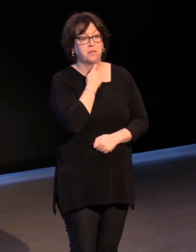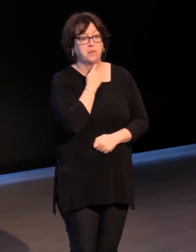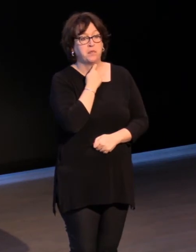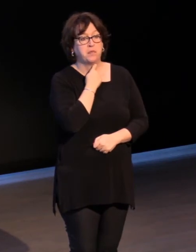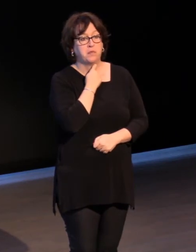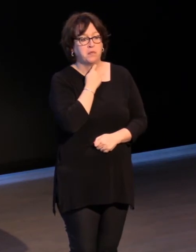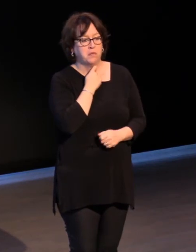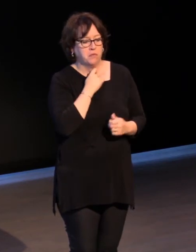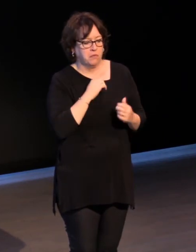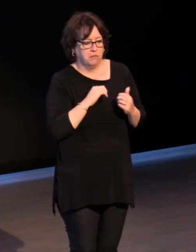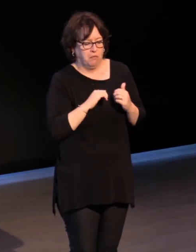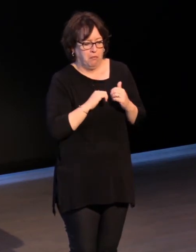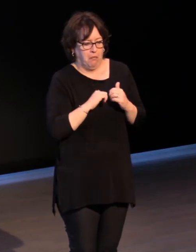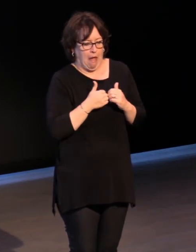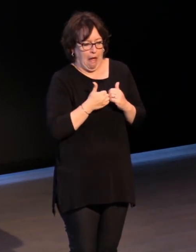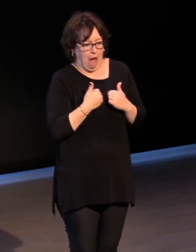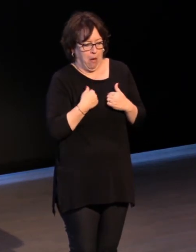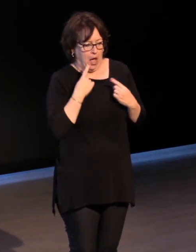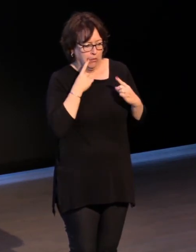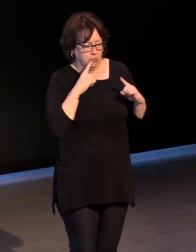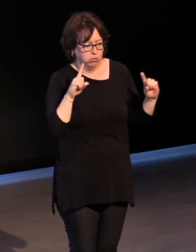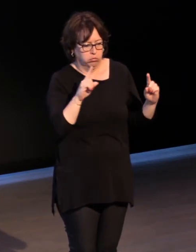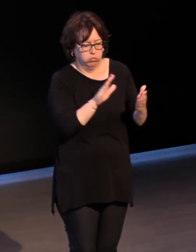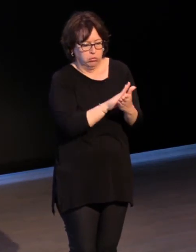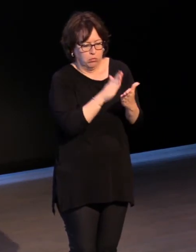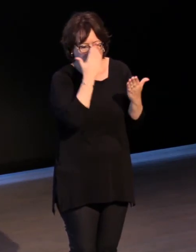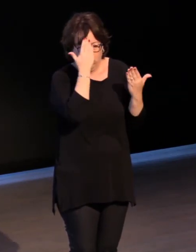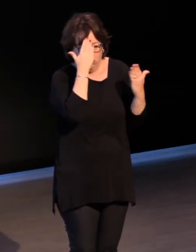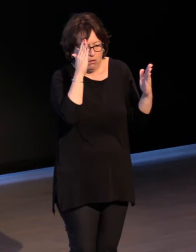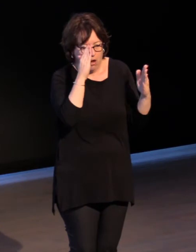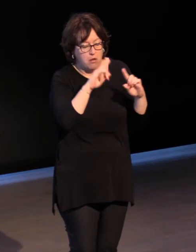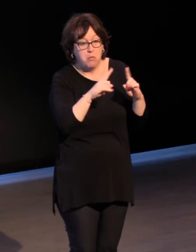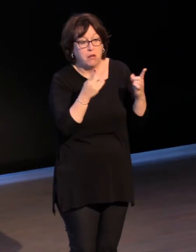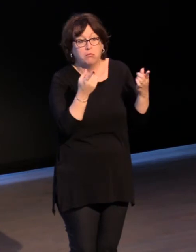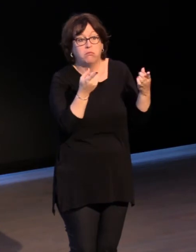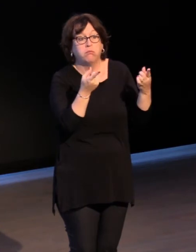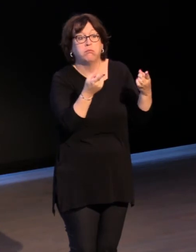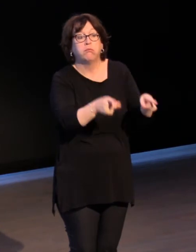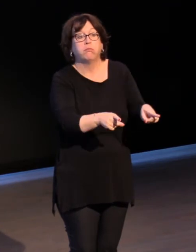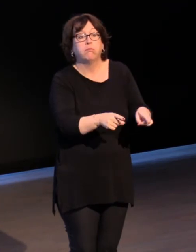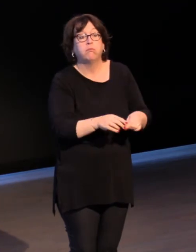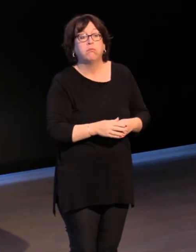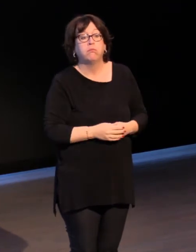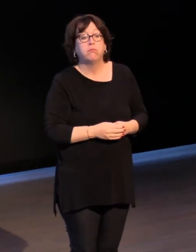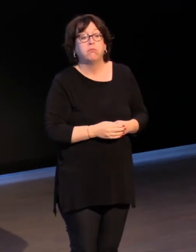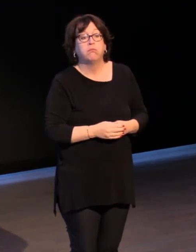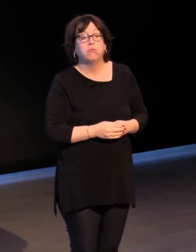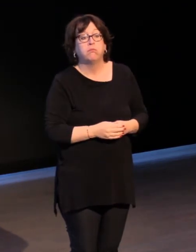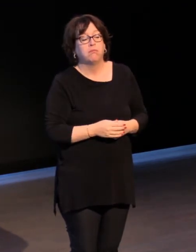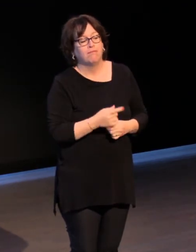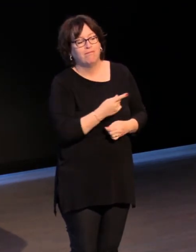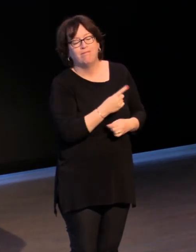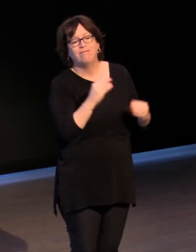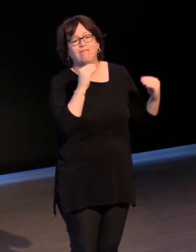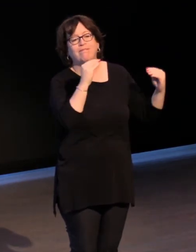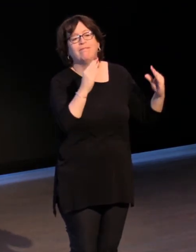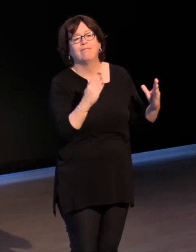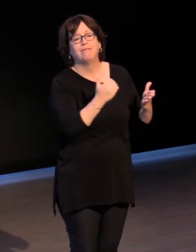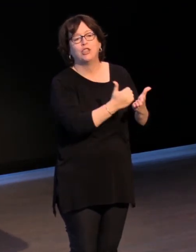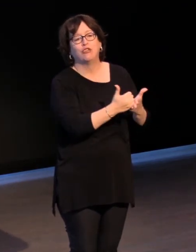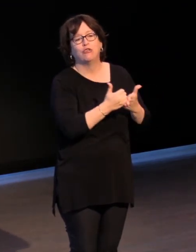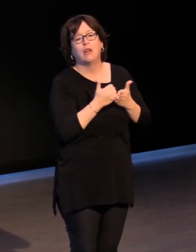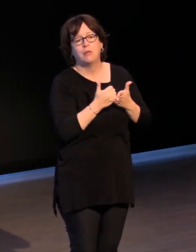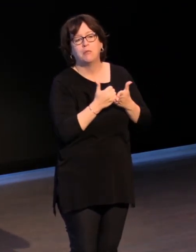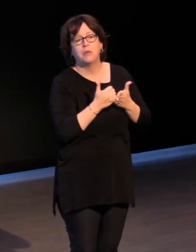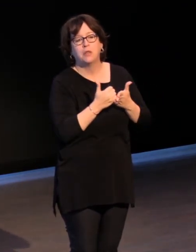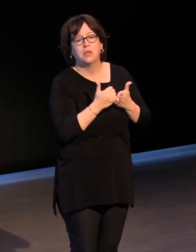I don't know how I succeeded, but I did. By the help of teacher, when I was